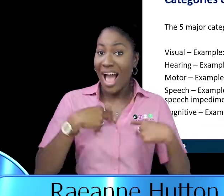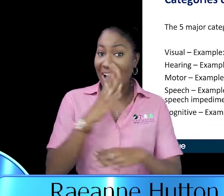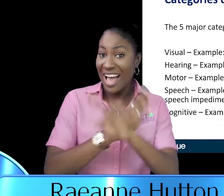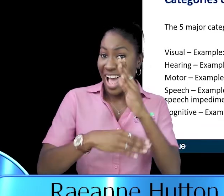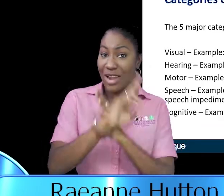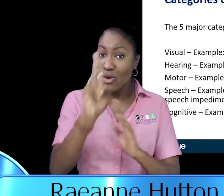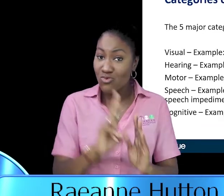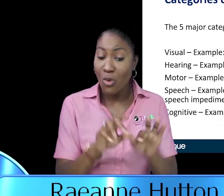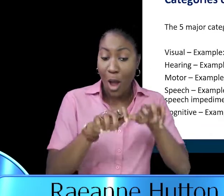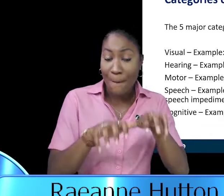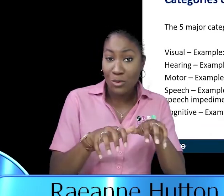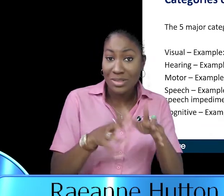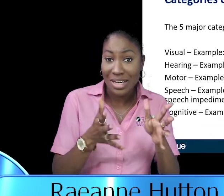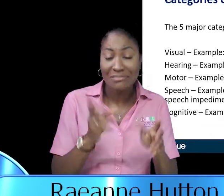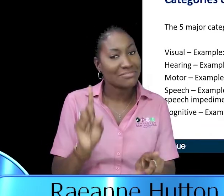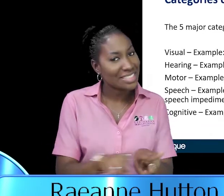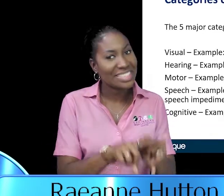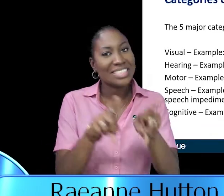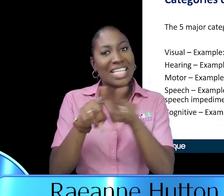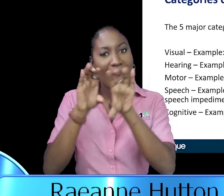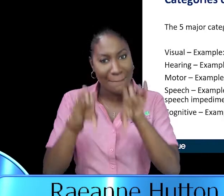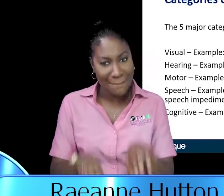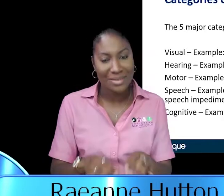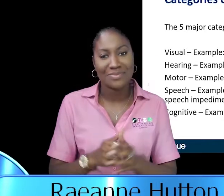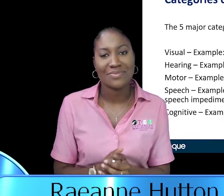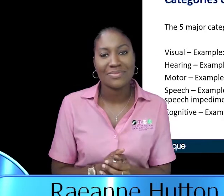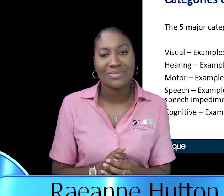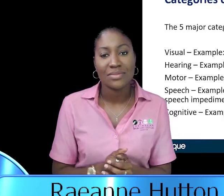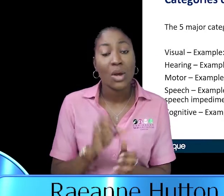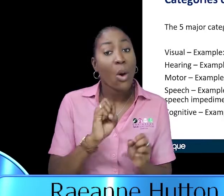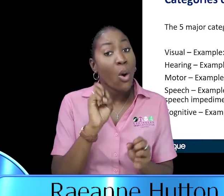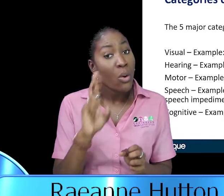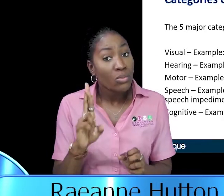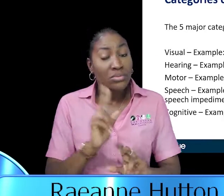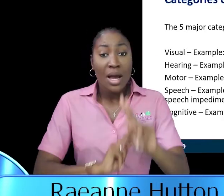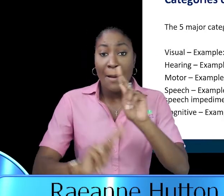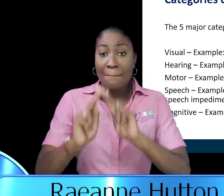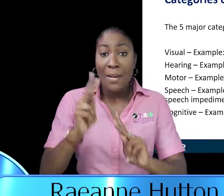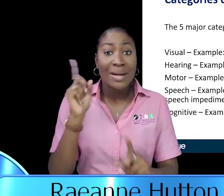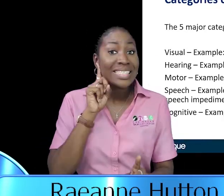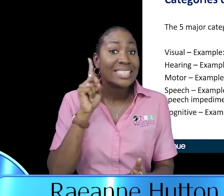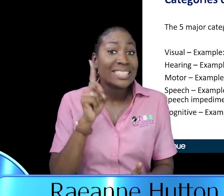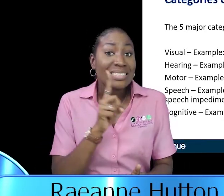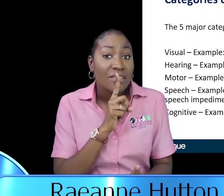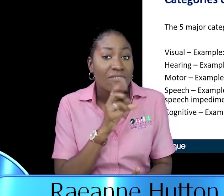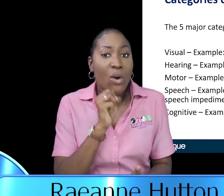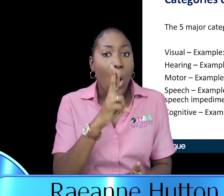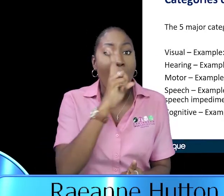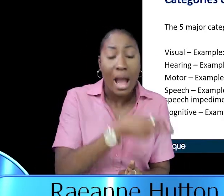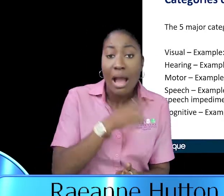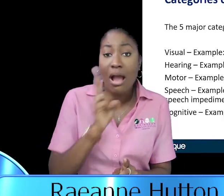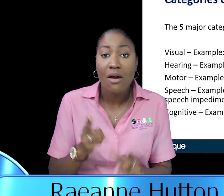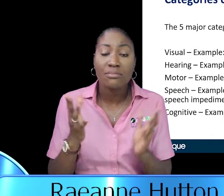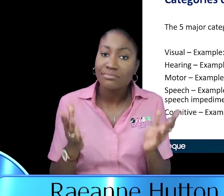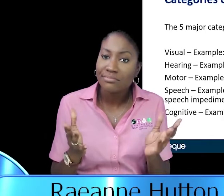run the computer can operate the computer. Then you have people who have no hearing or limited